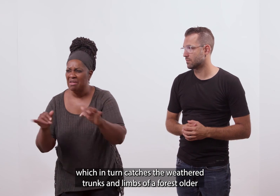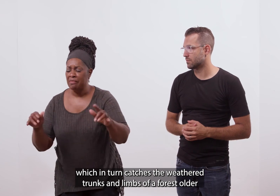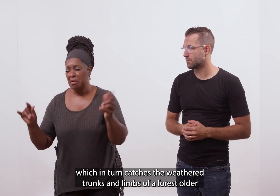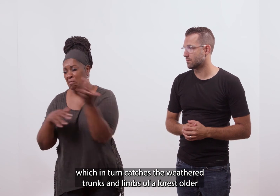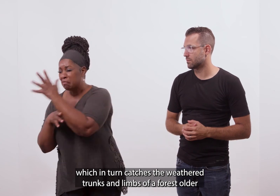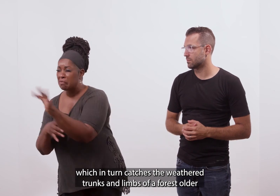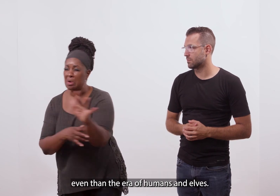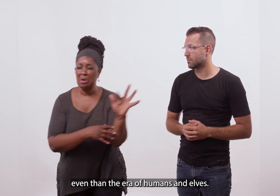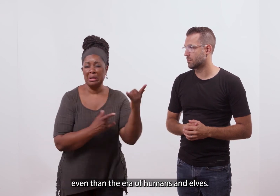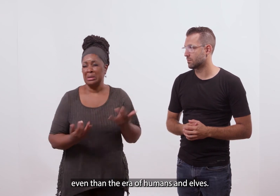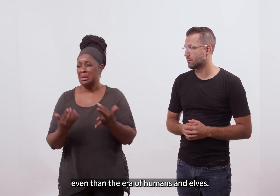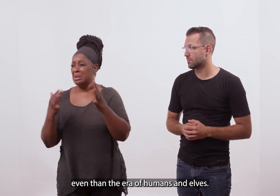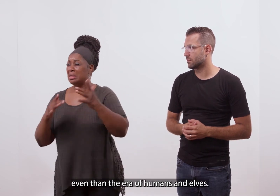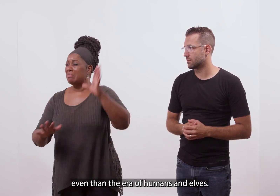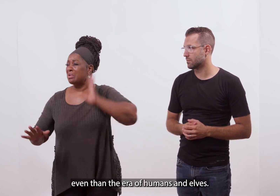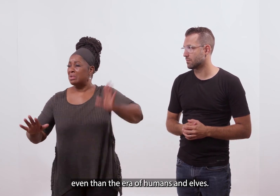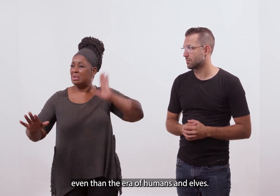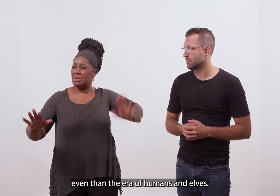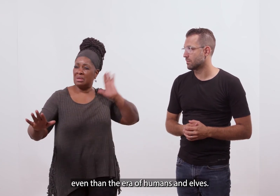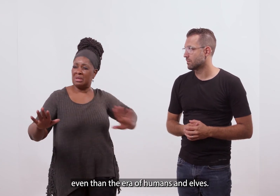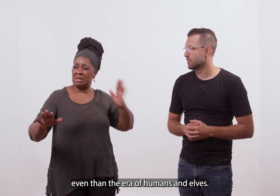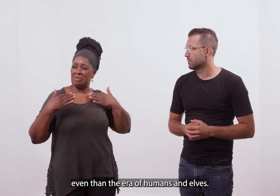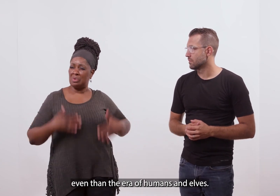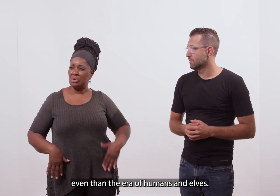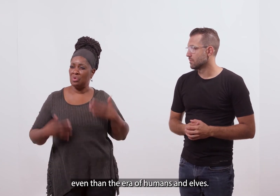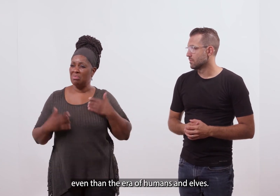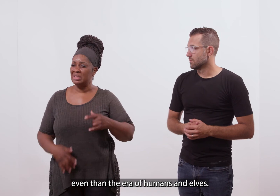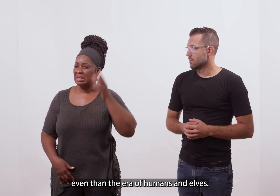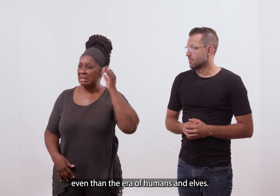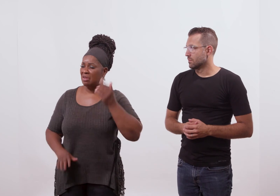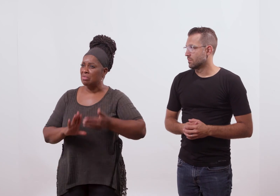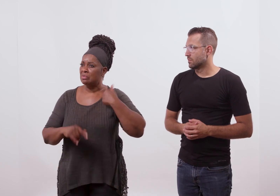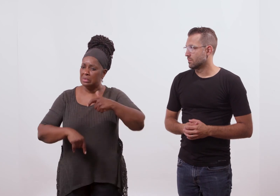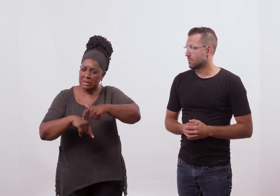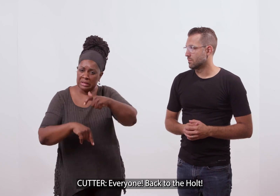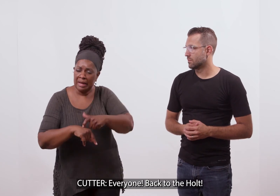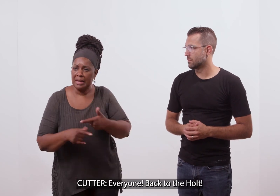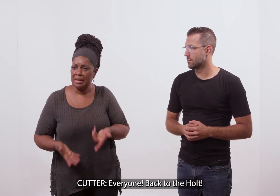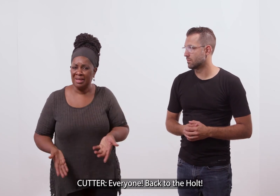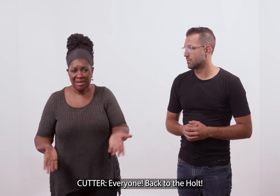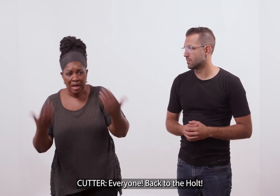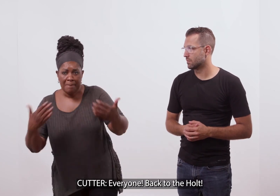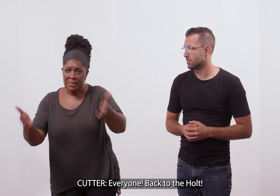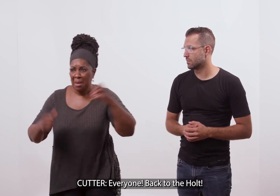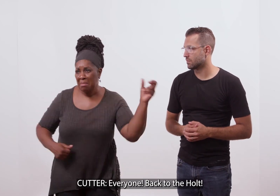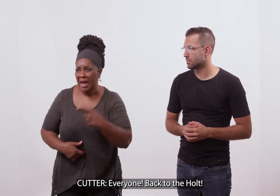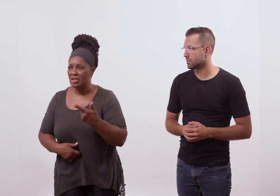forest older even than the era of humans and elves. Everyone, back to the